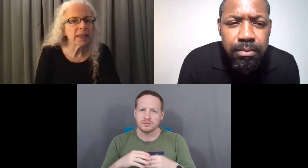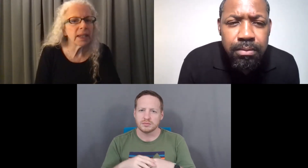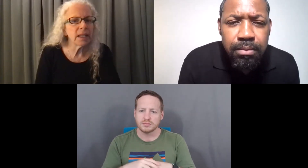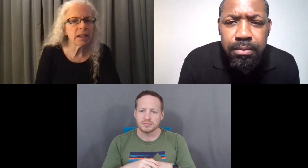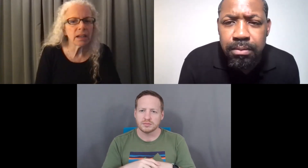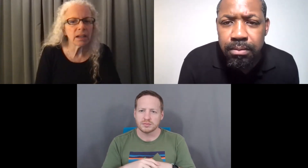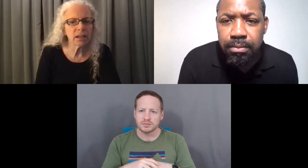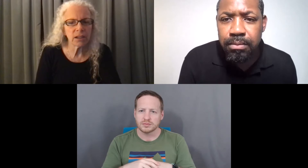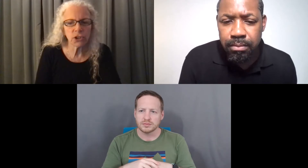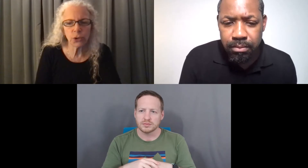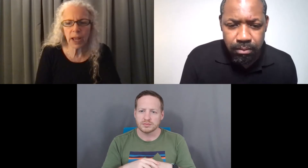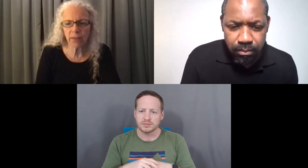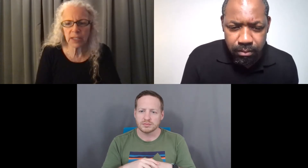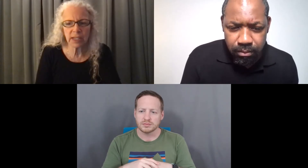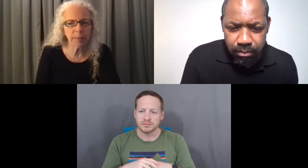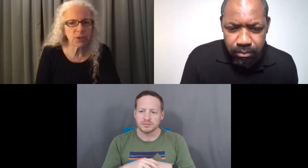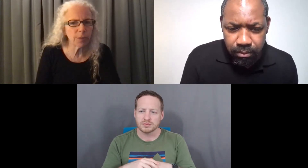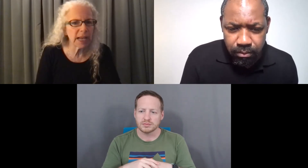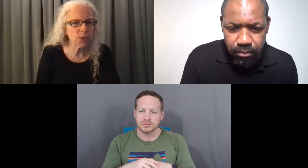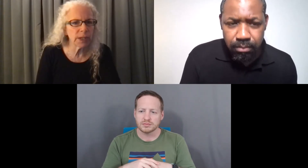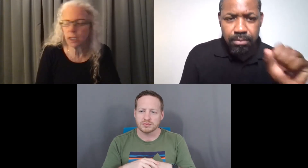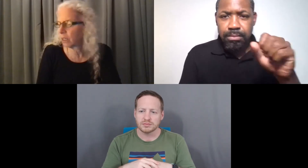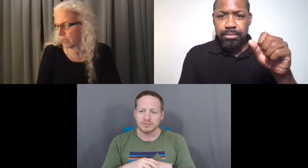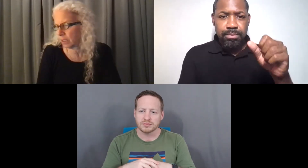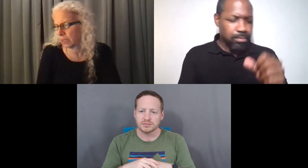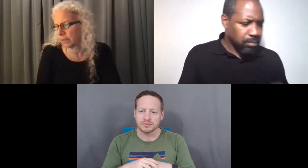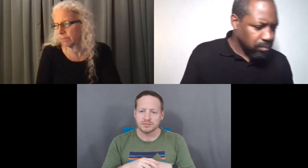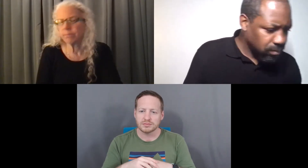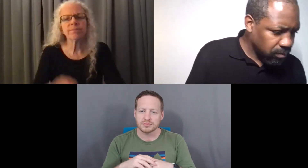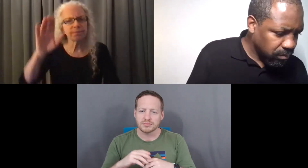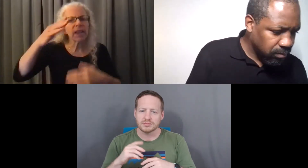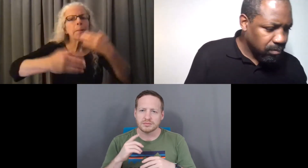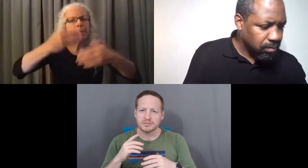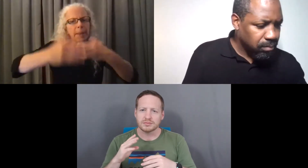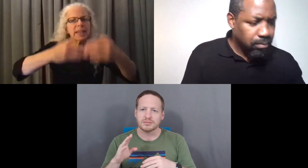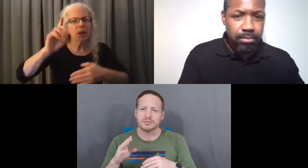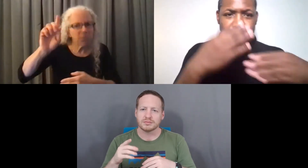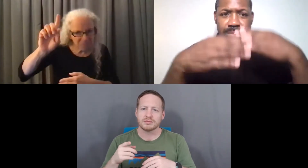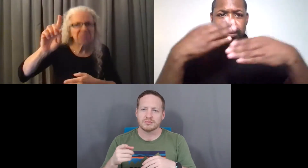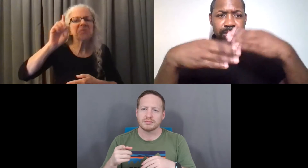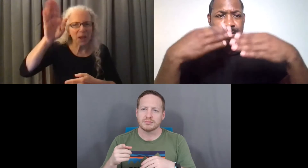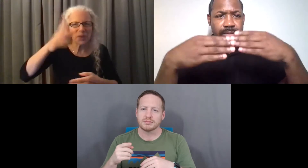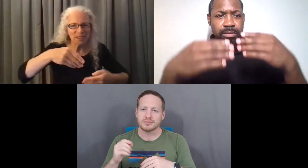Bethany, do you have the statements from last week? I do. I'm pulling it up. Give me 1 second.